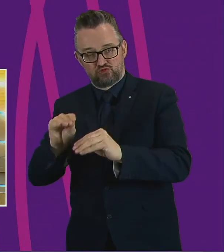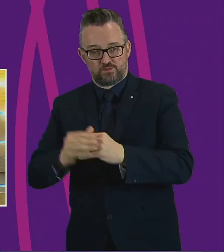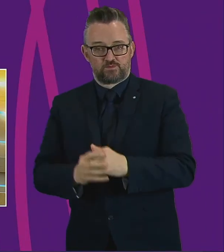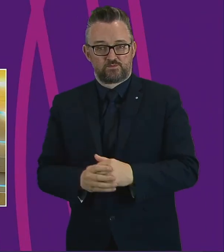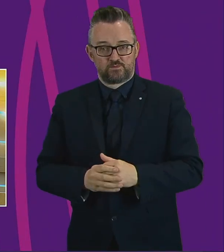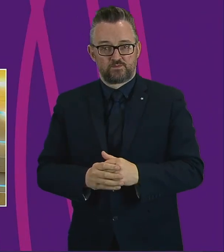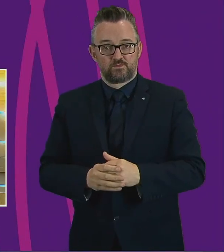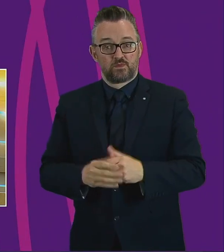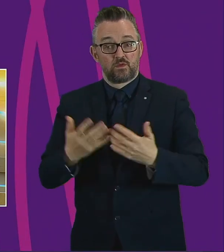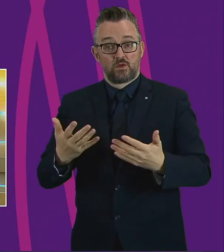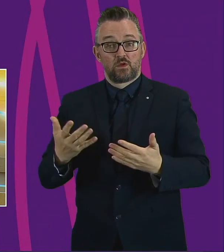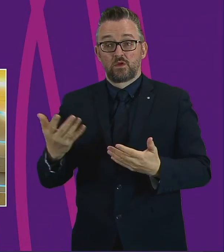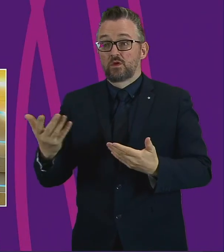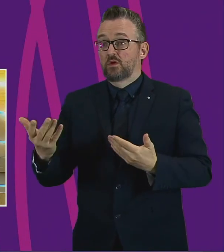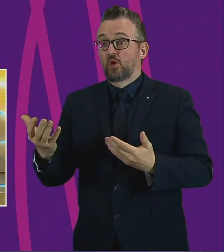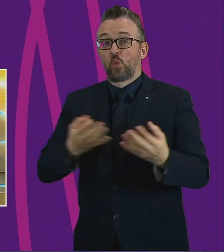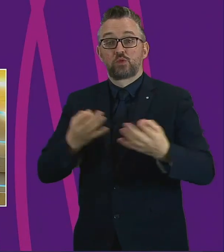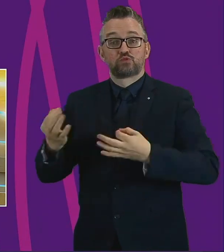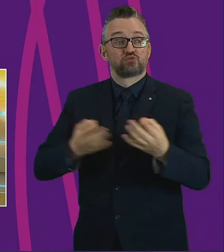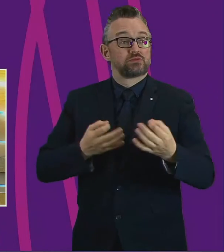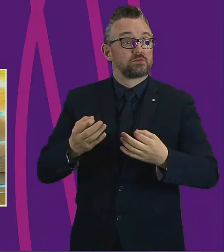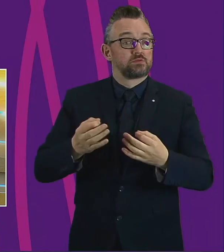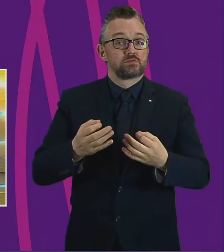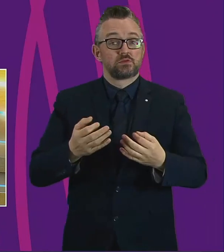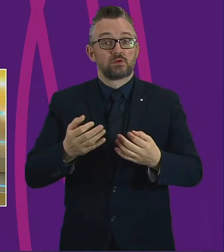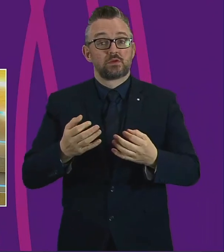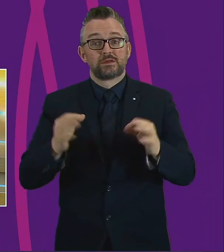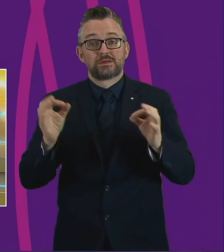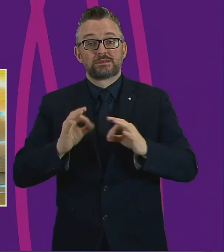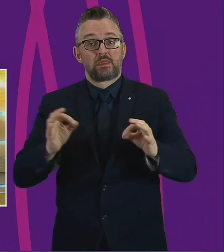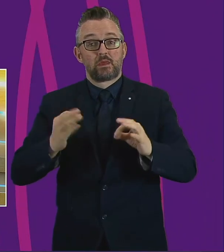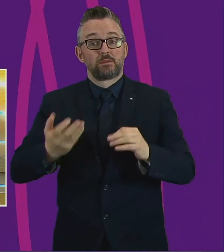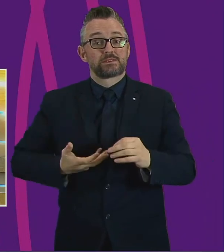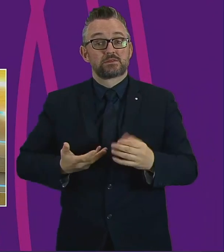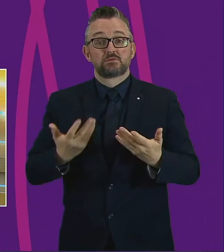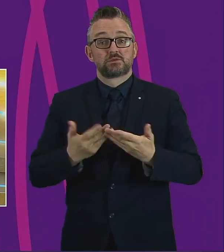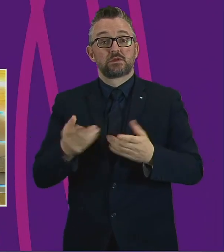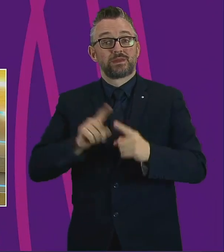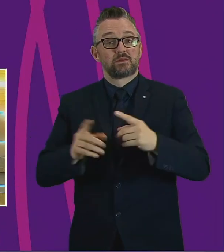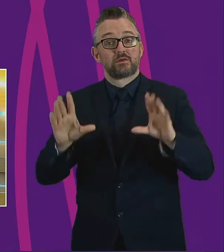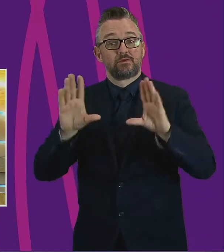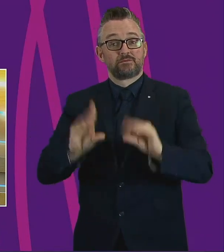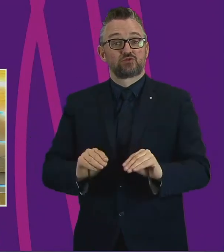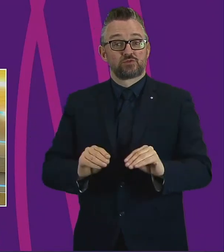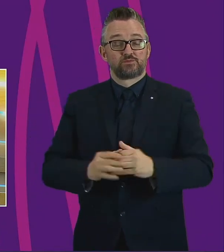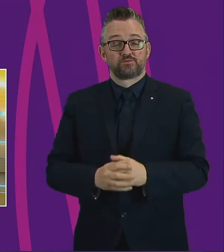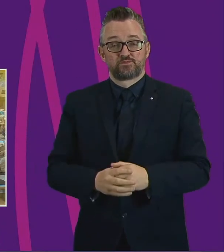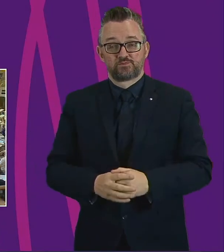And as there are no questions to be put as a result of today's business, this meeting is closed.